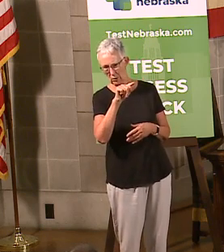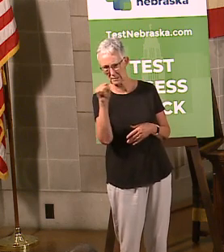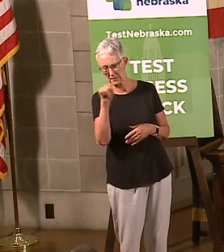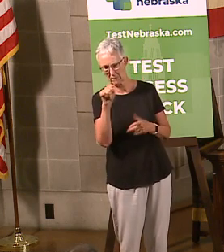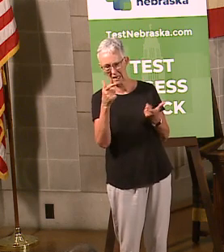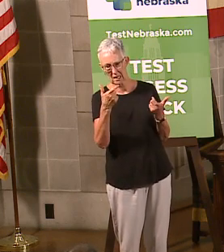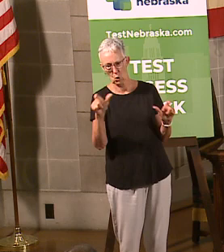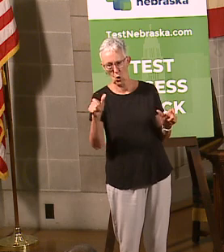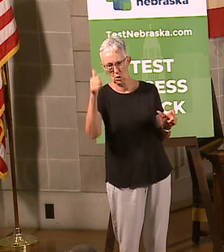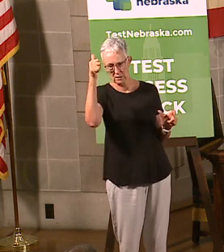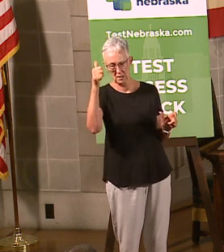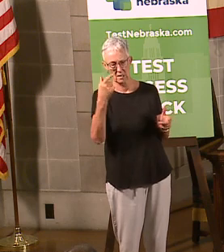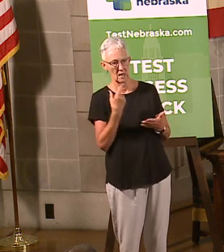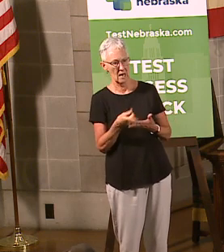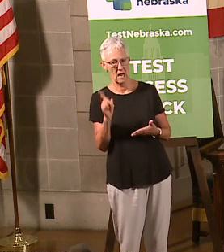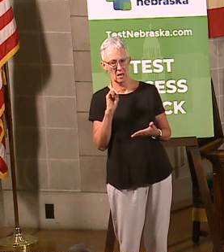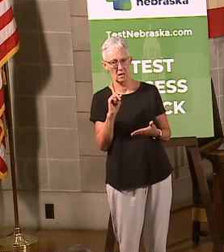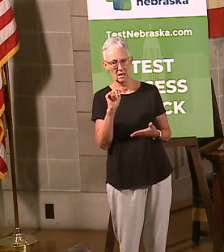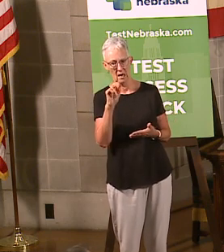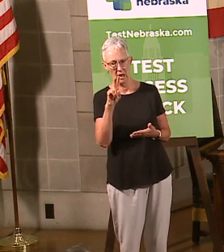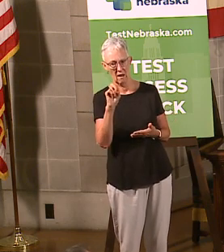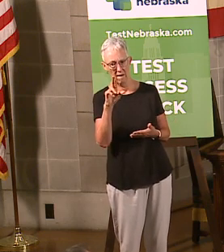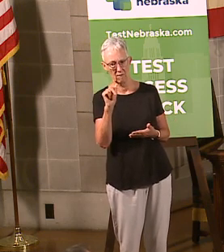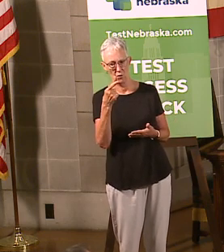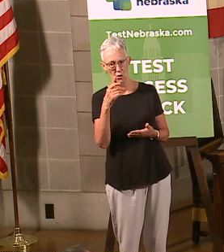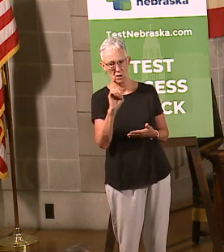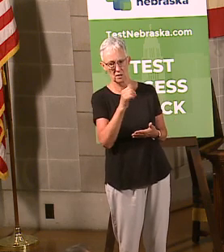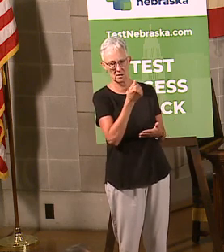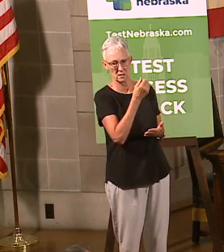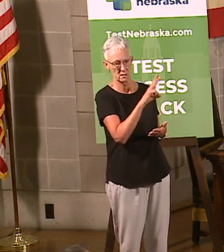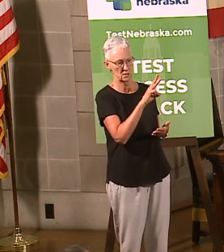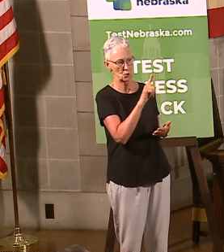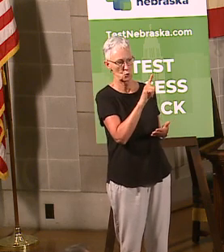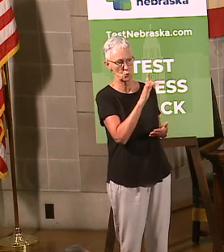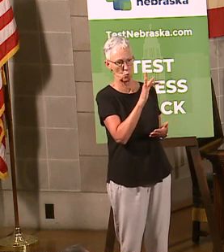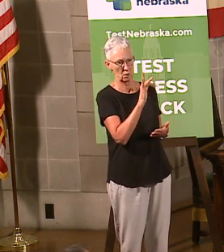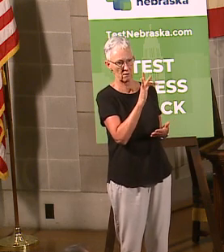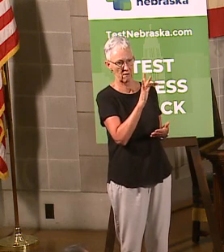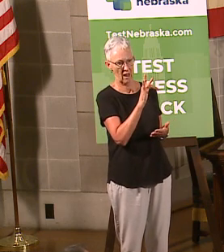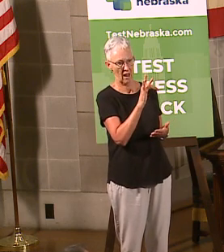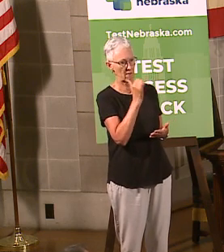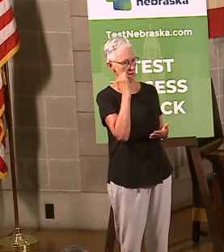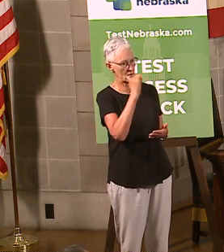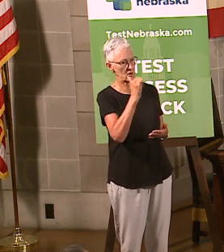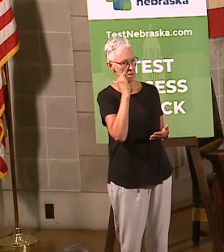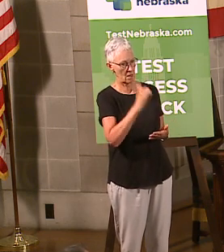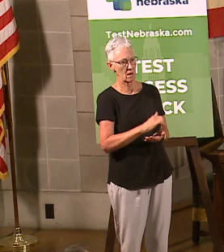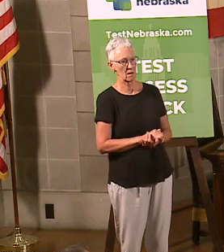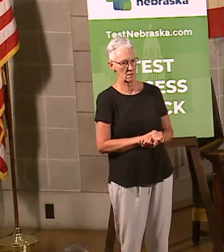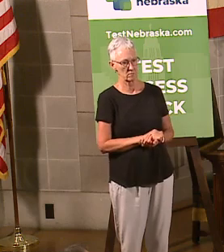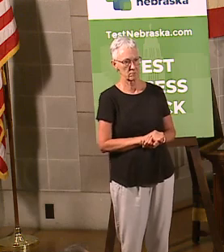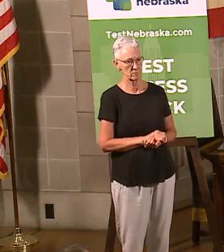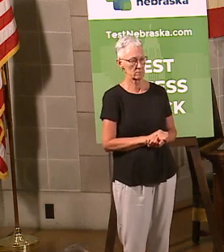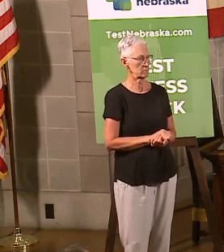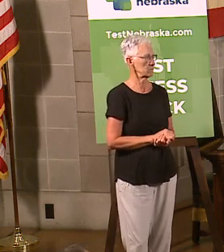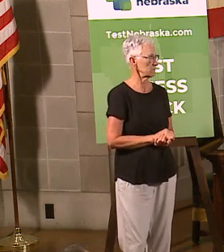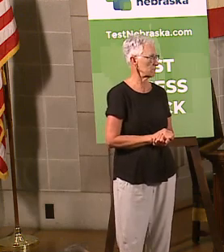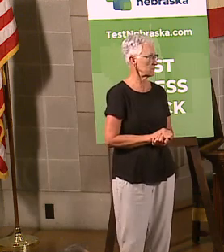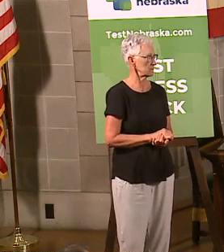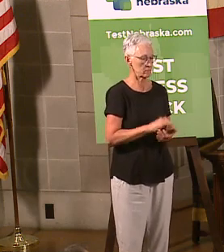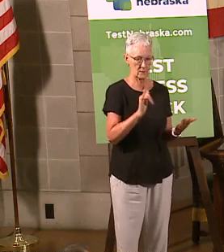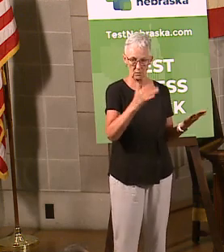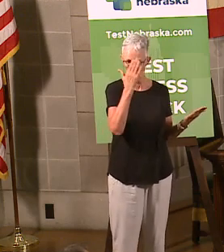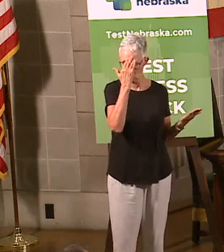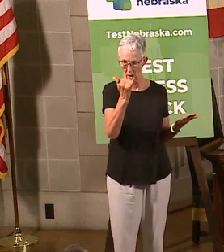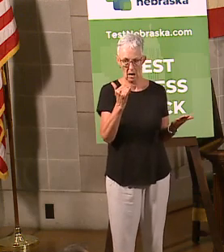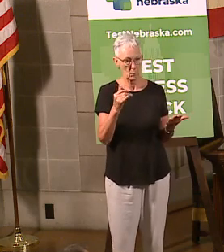Last week, the average was 1,625 per day. The average last week was 1,625 per day. And again, this is why we need people